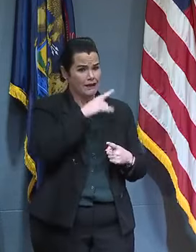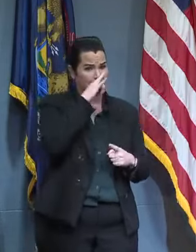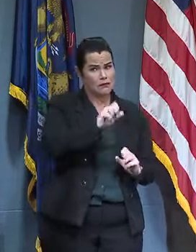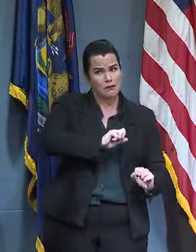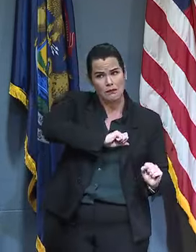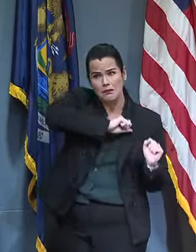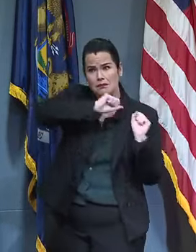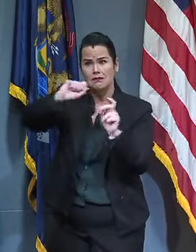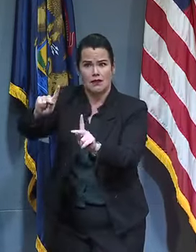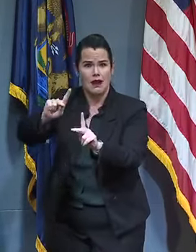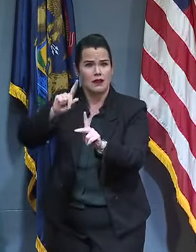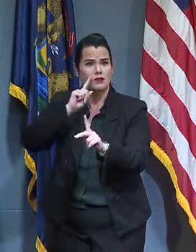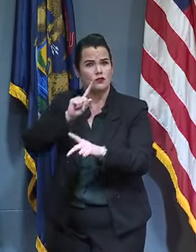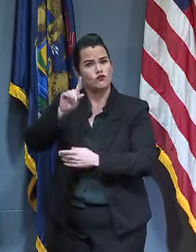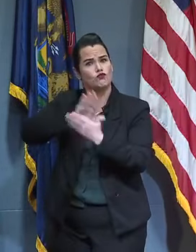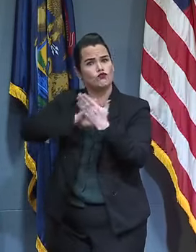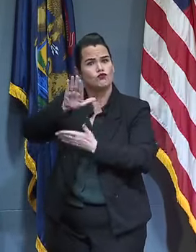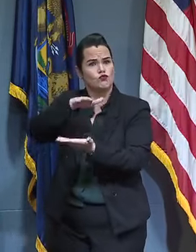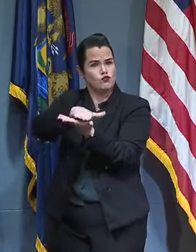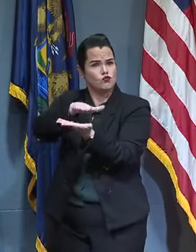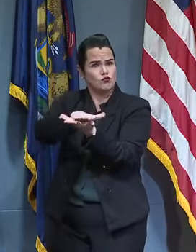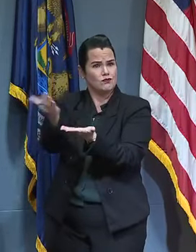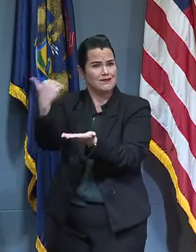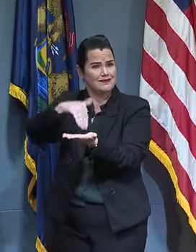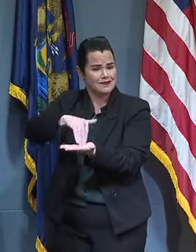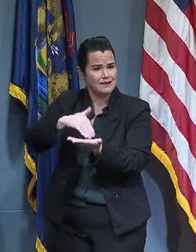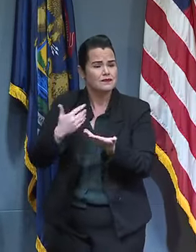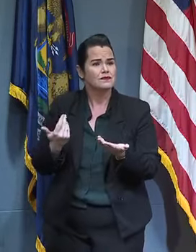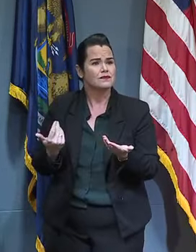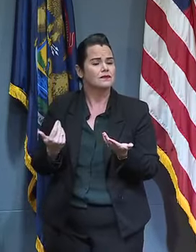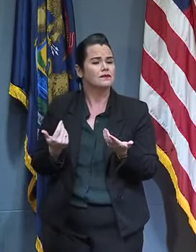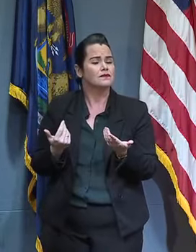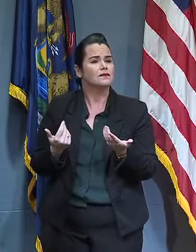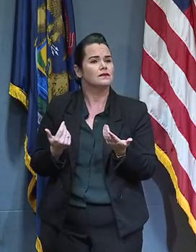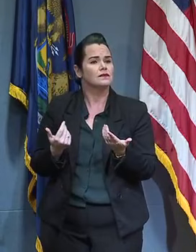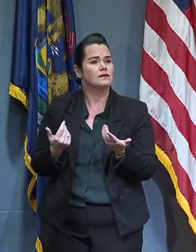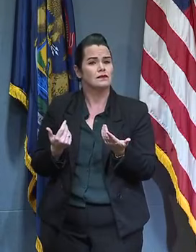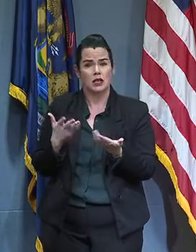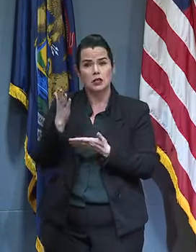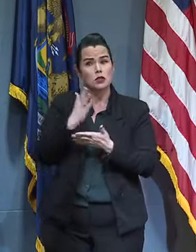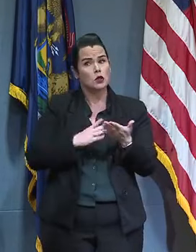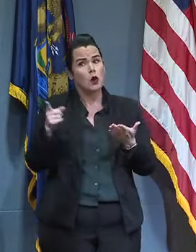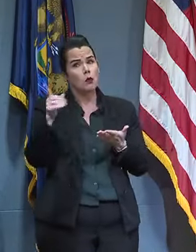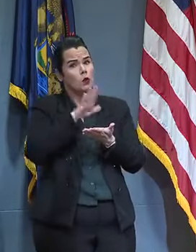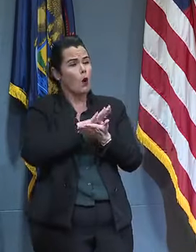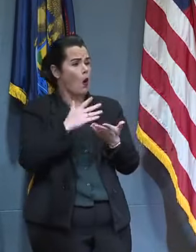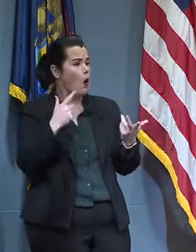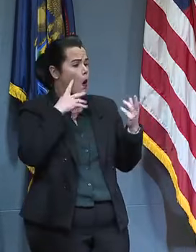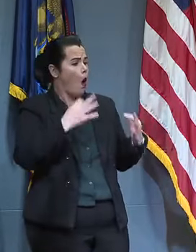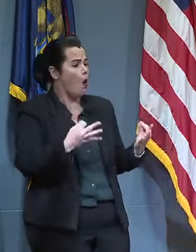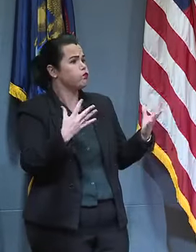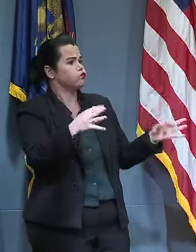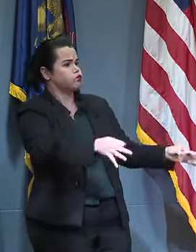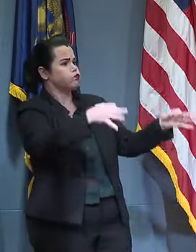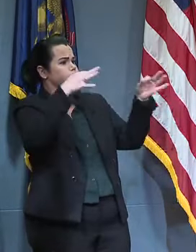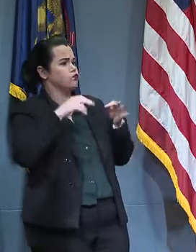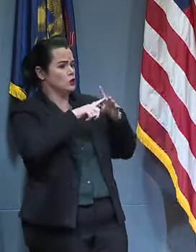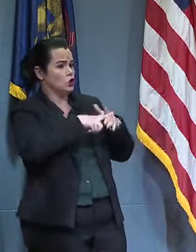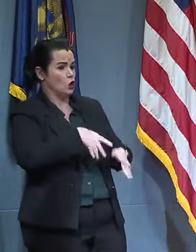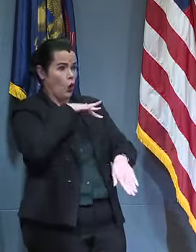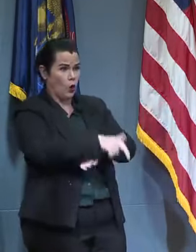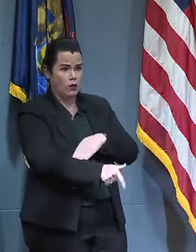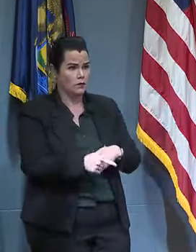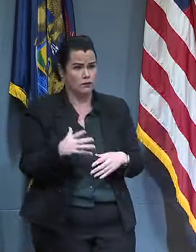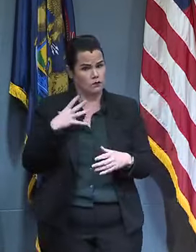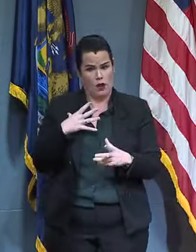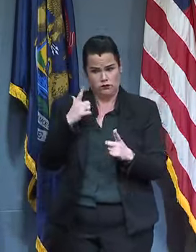in-person instruction in the fall, and maybe some schools will choose to go back earlier than that, that we've given them that authority, assuming